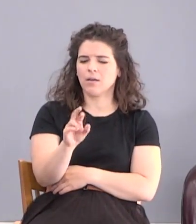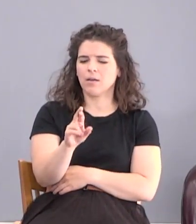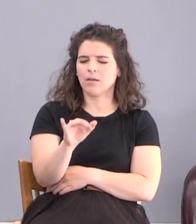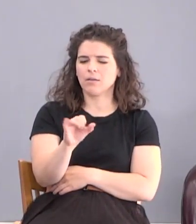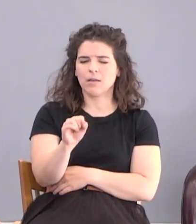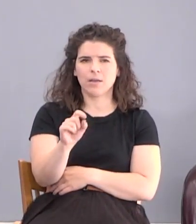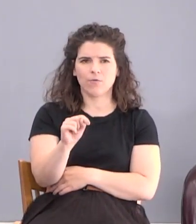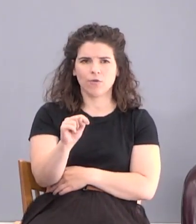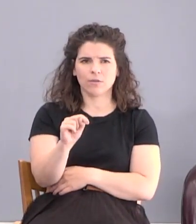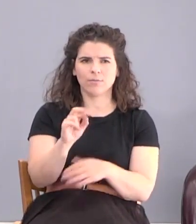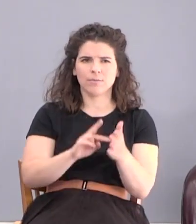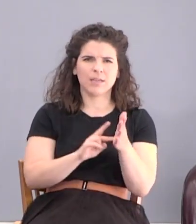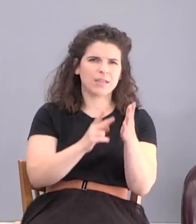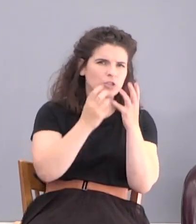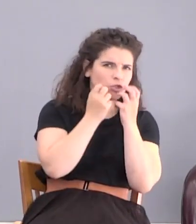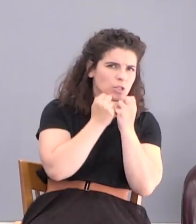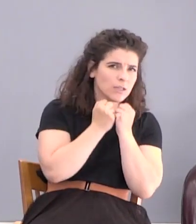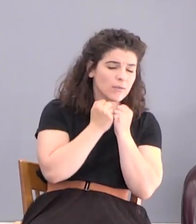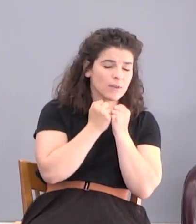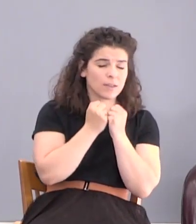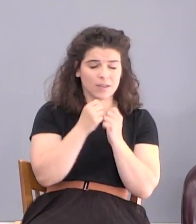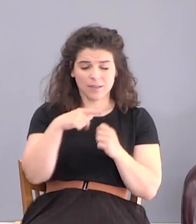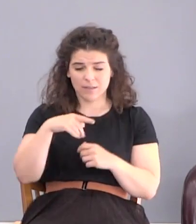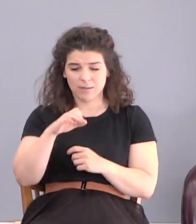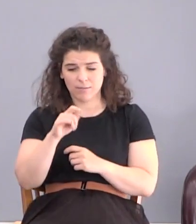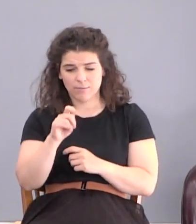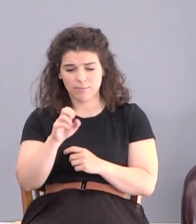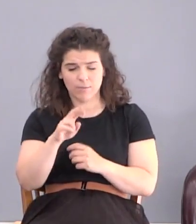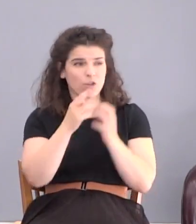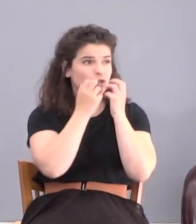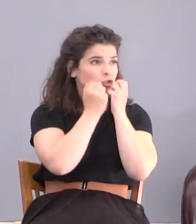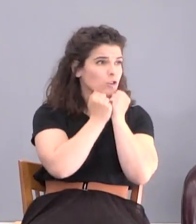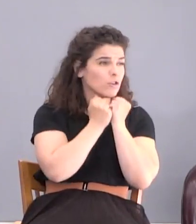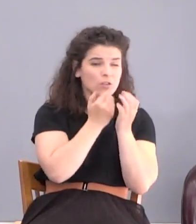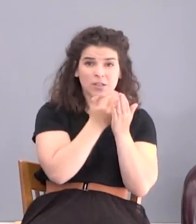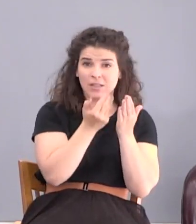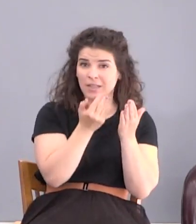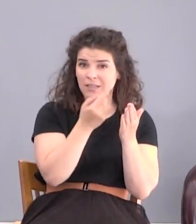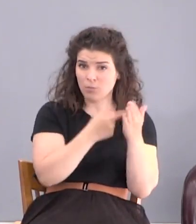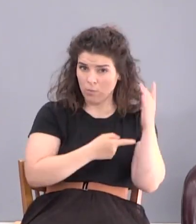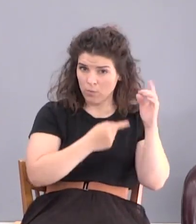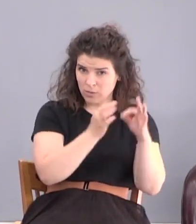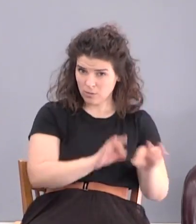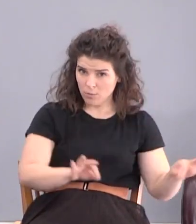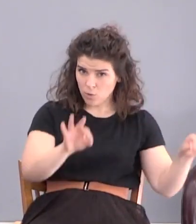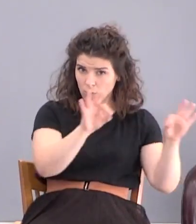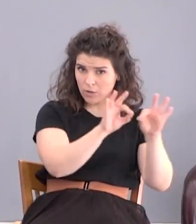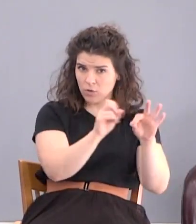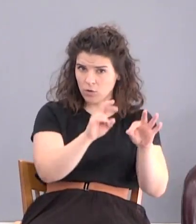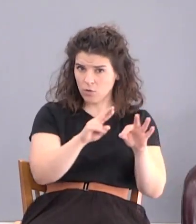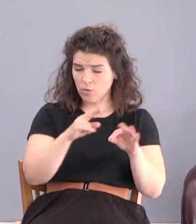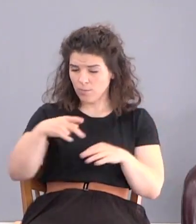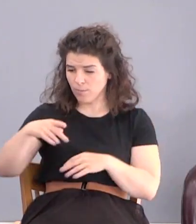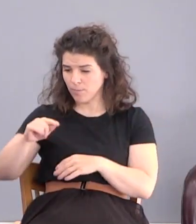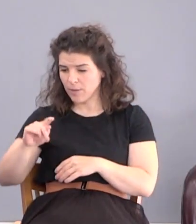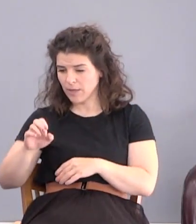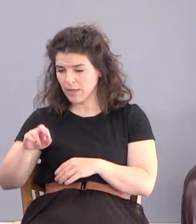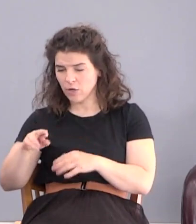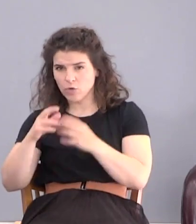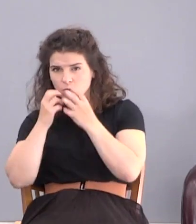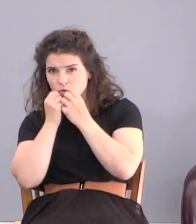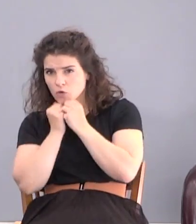doing. Is he setting his affection on what mattered, or what was he being focused on? See,